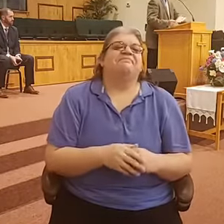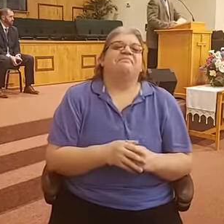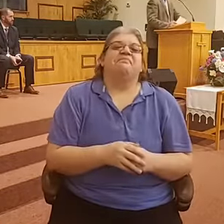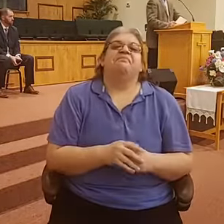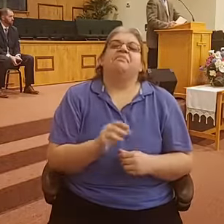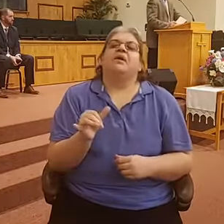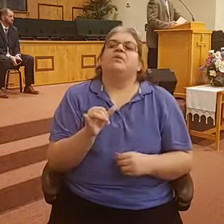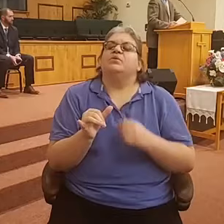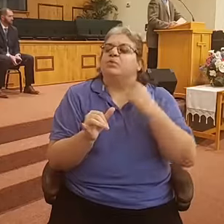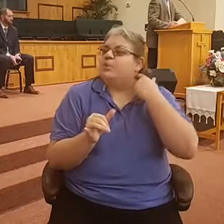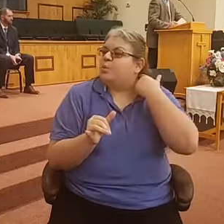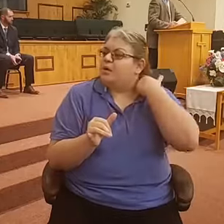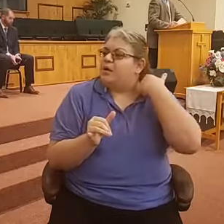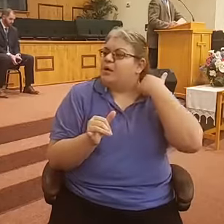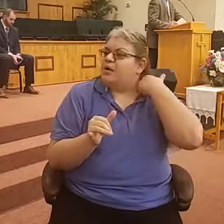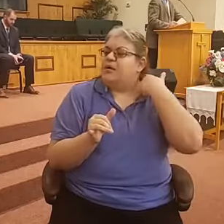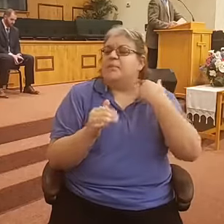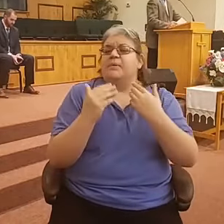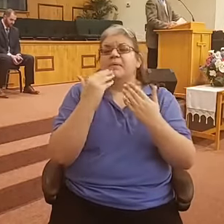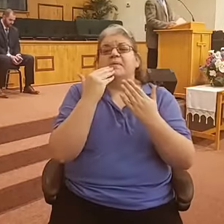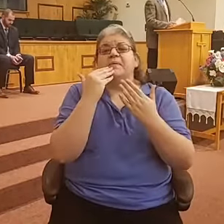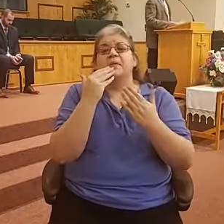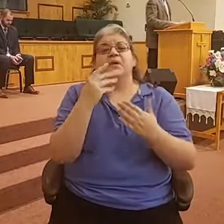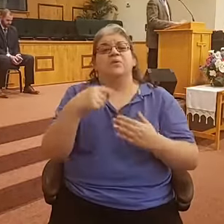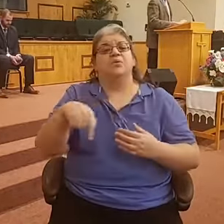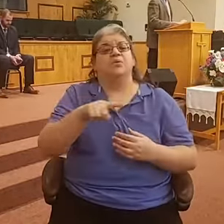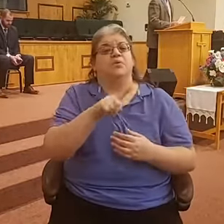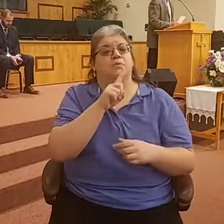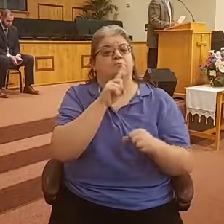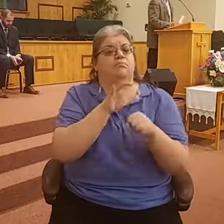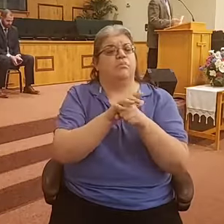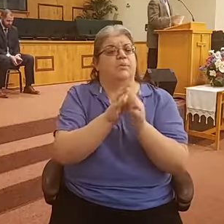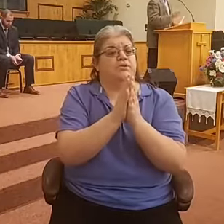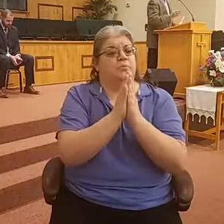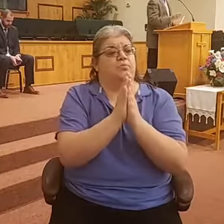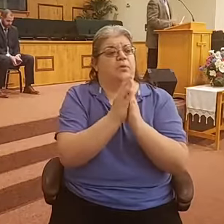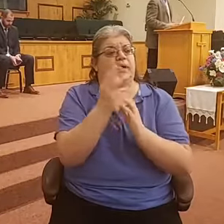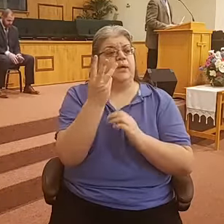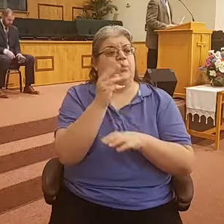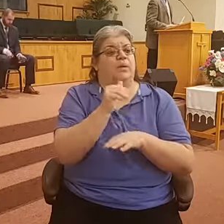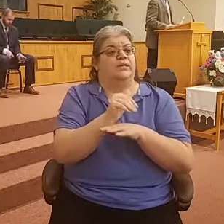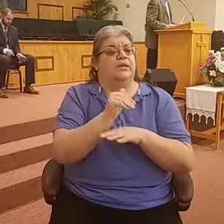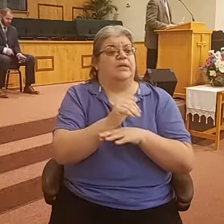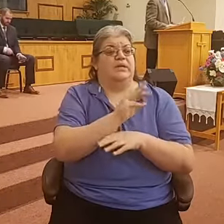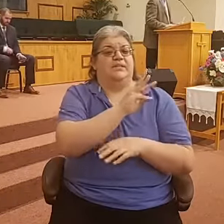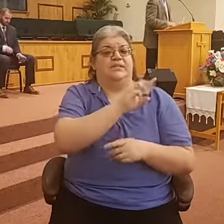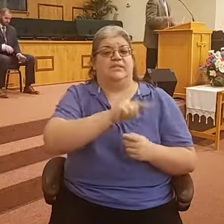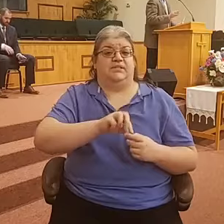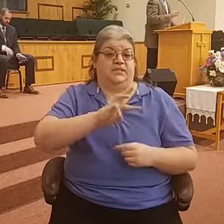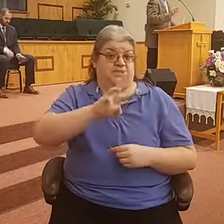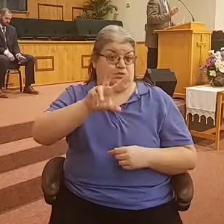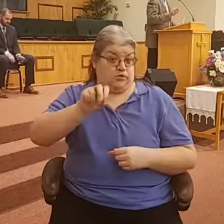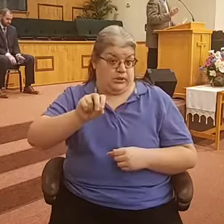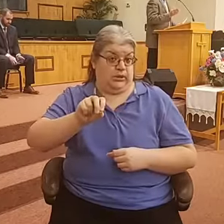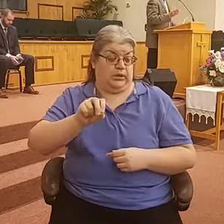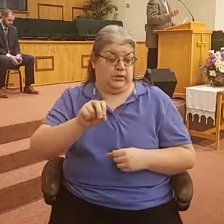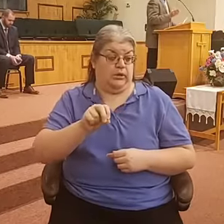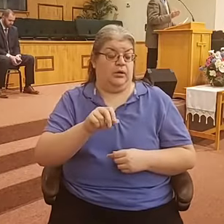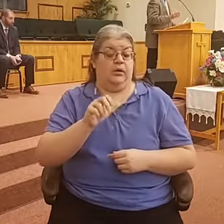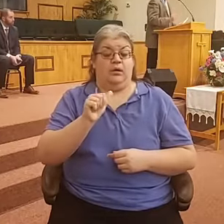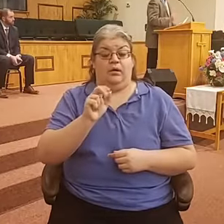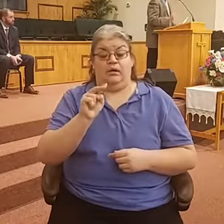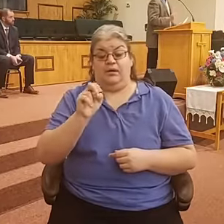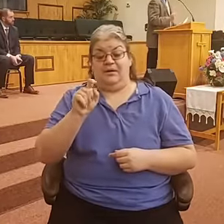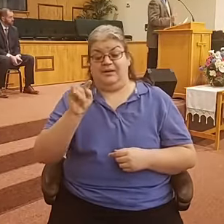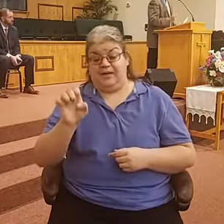Also, I want to say thank you to those who have committed to pray on Wednesday night from 6 to 6:30. Annette, I appreciate you